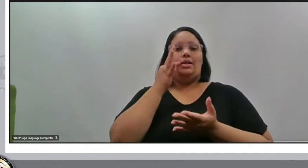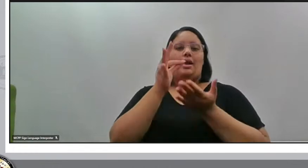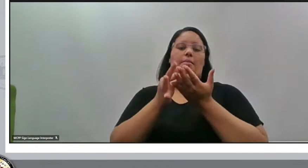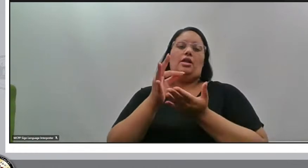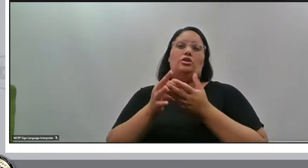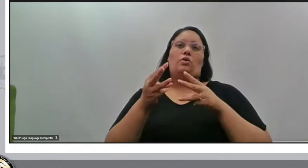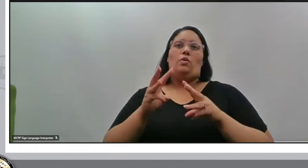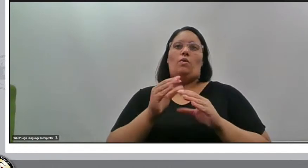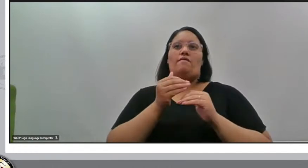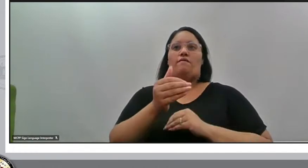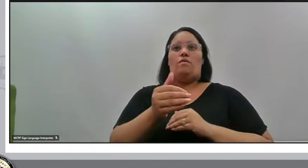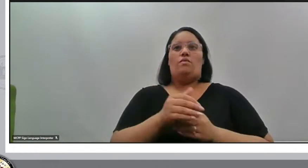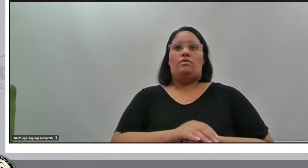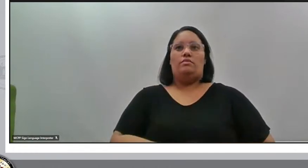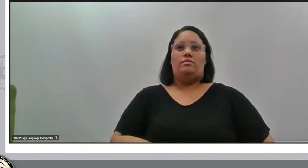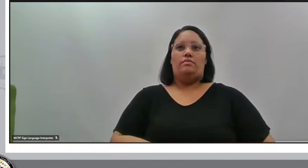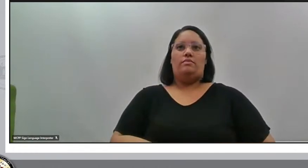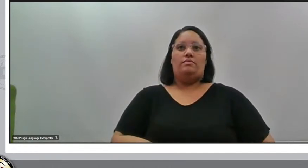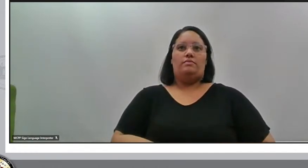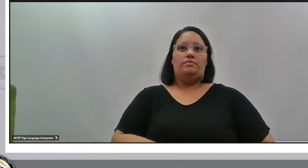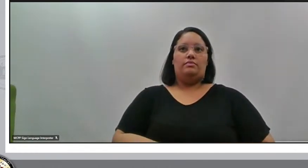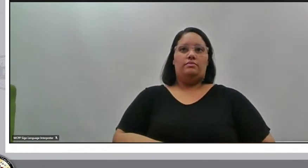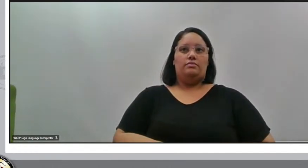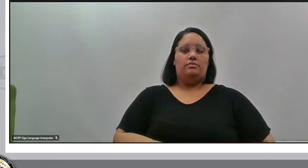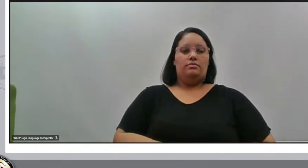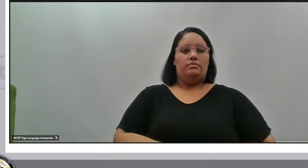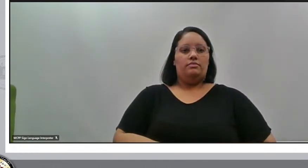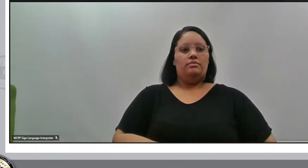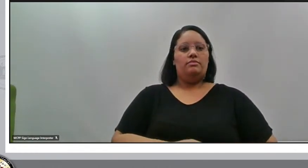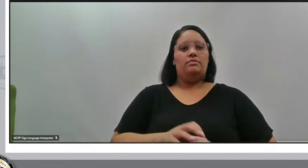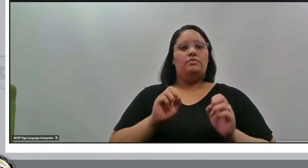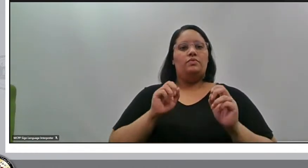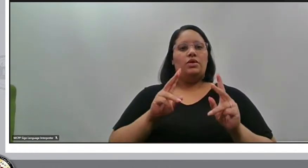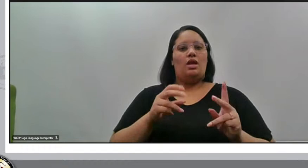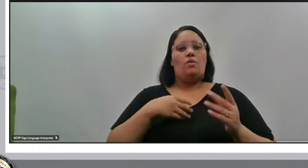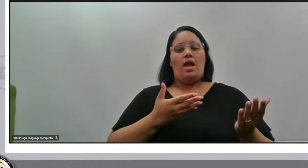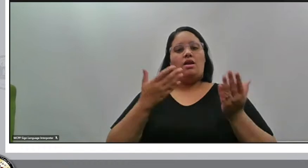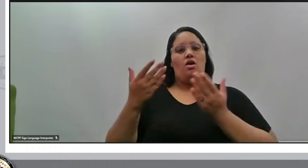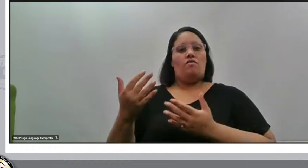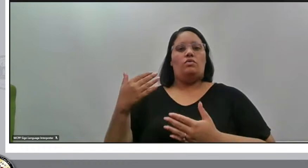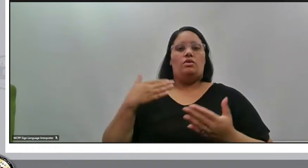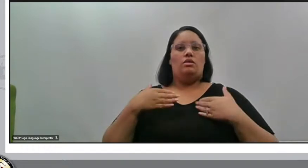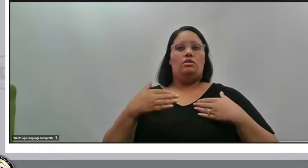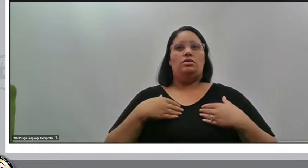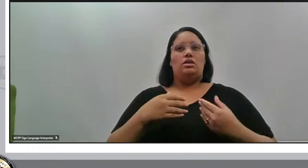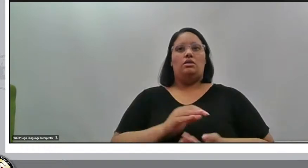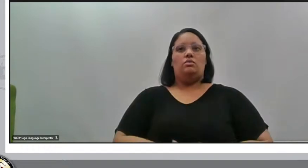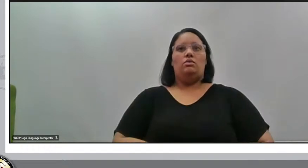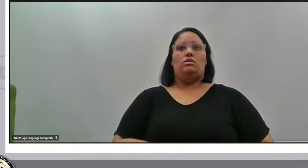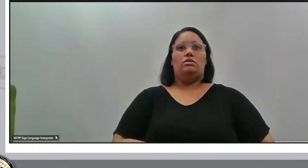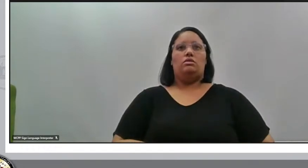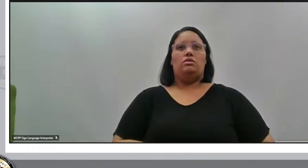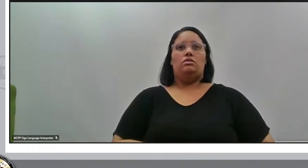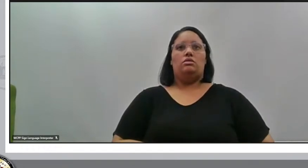for information, if it's not available immediately. All right, thank you. I'll hand over to the administration.